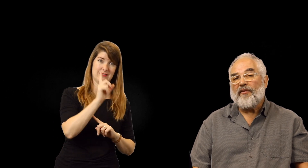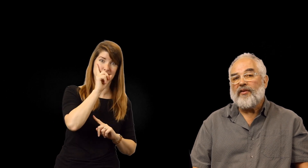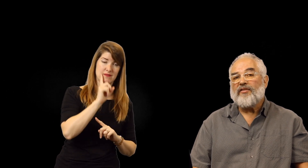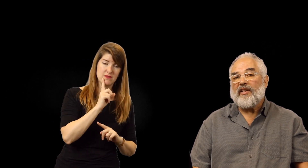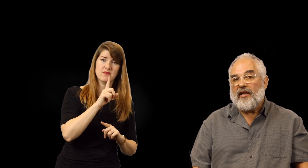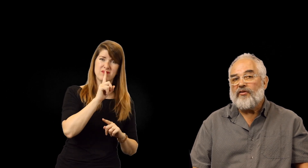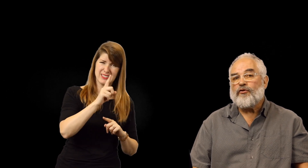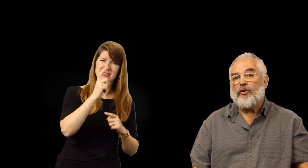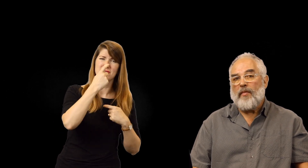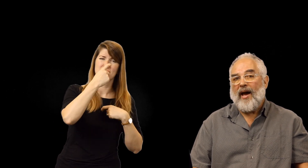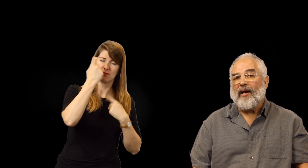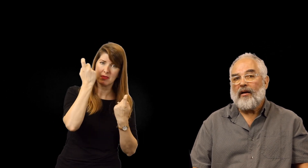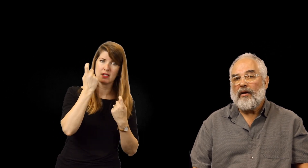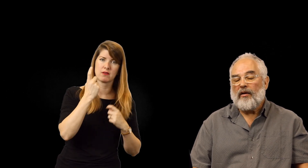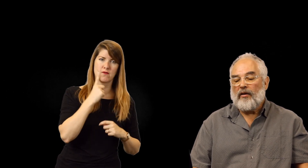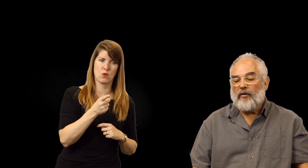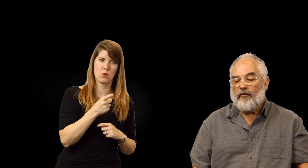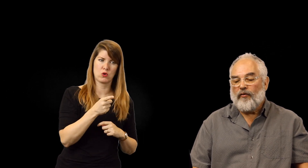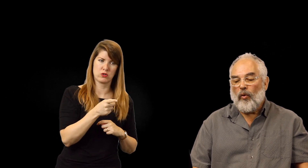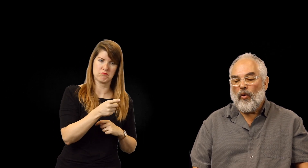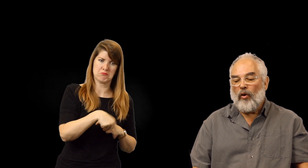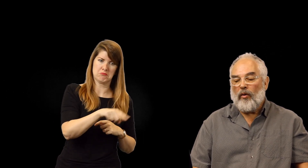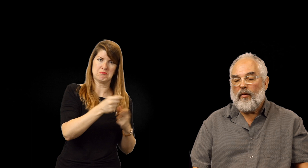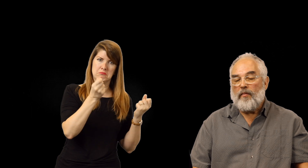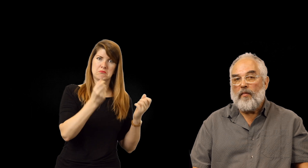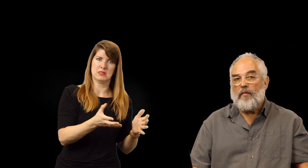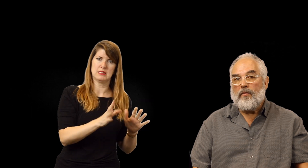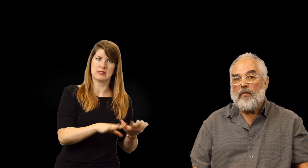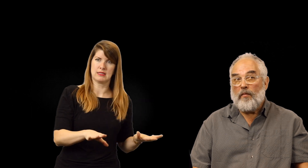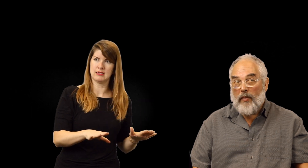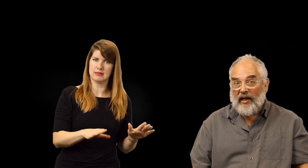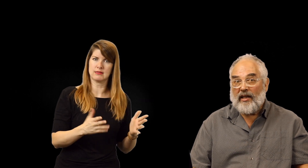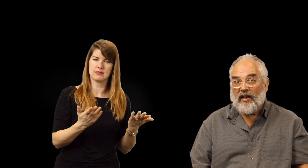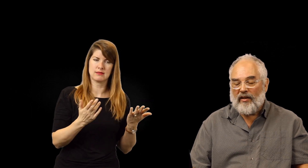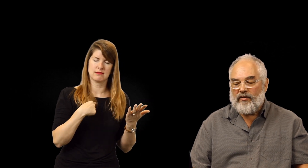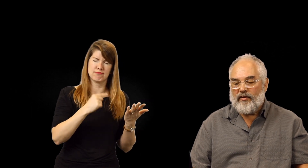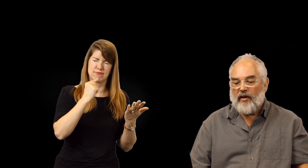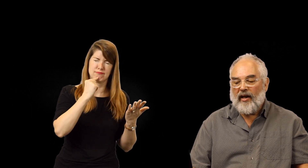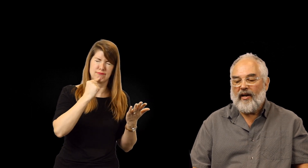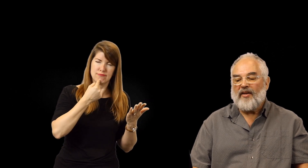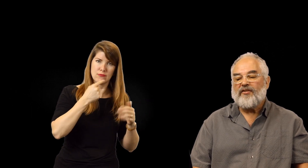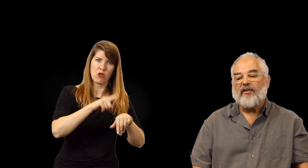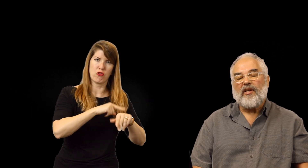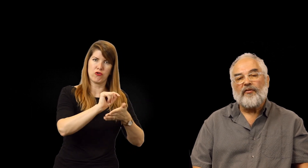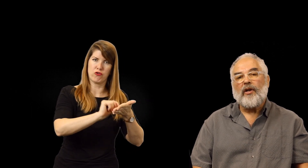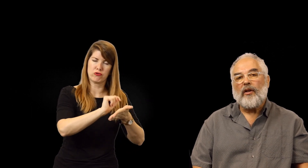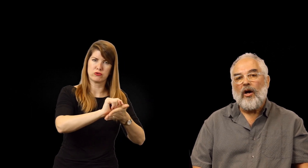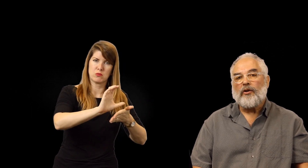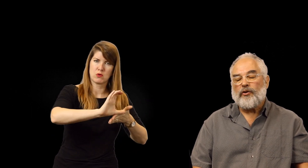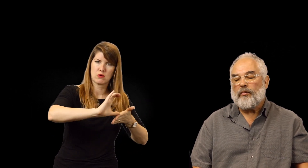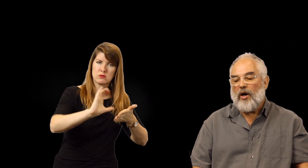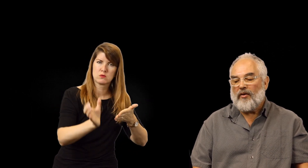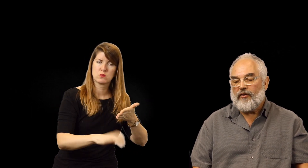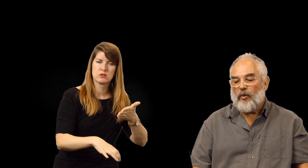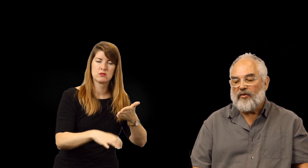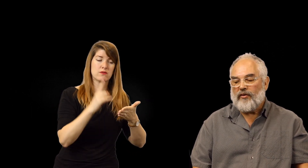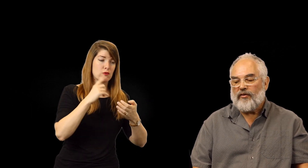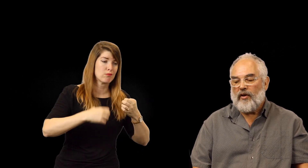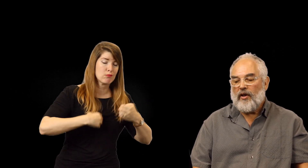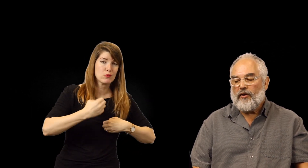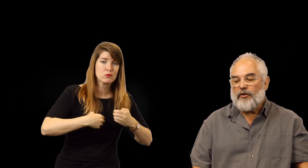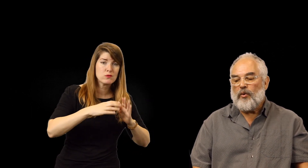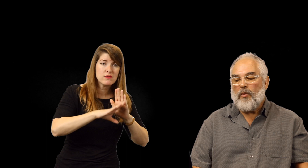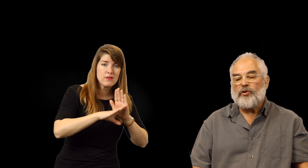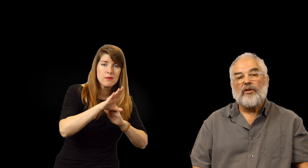little d deafness is traumatic for many kids, and it has significant long-term